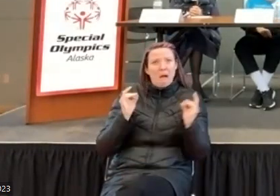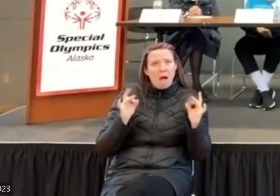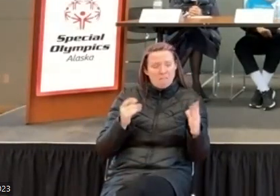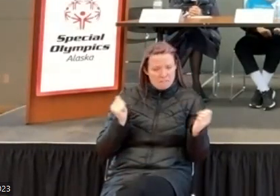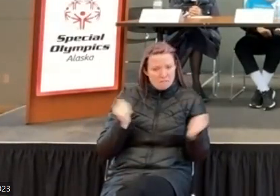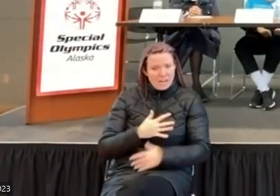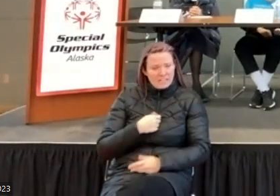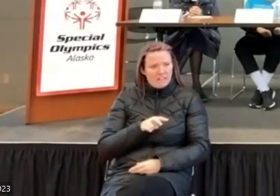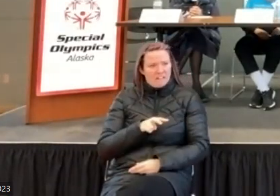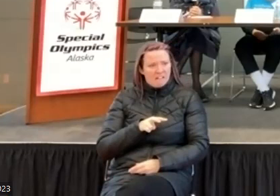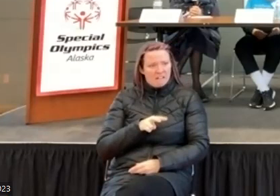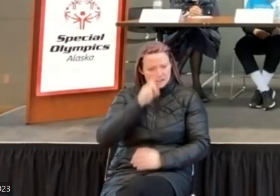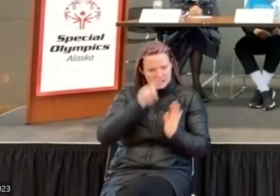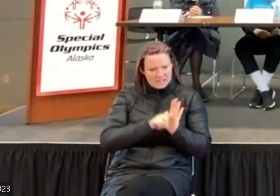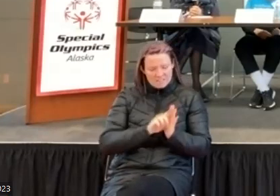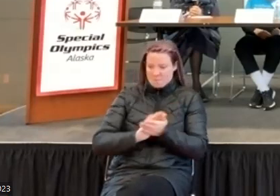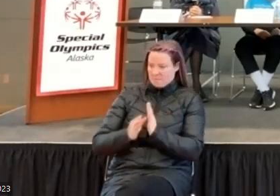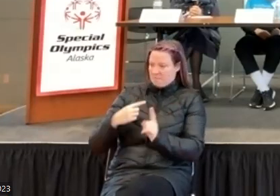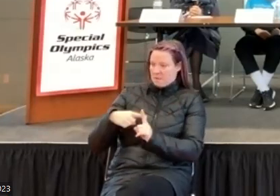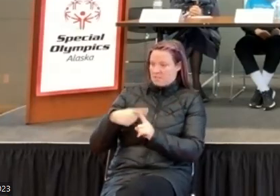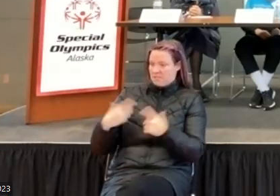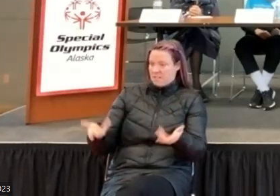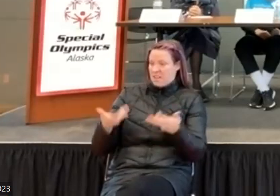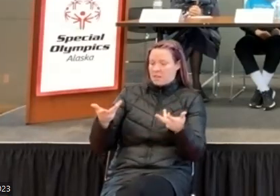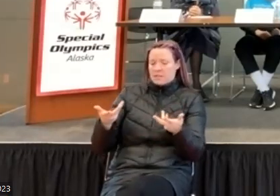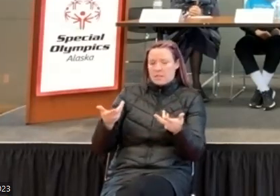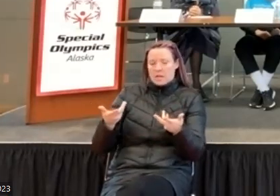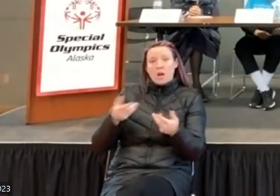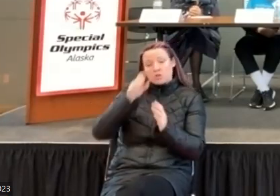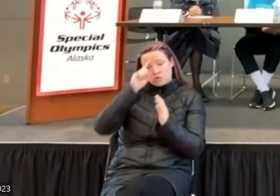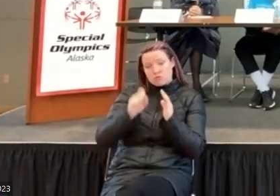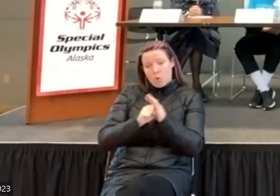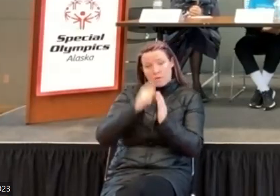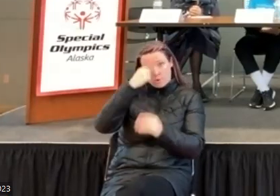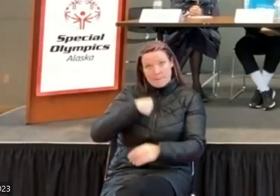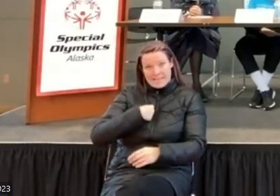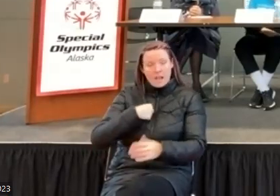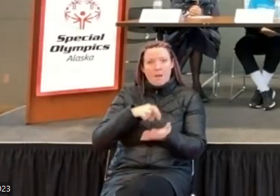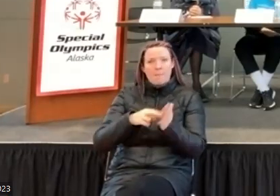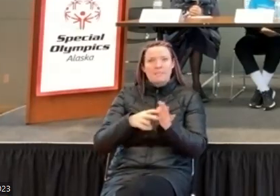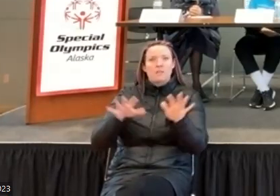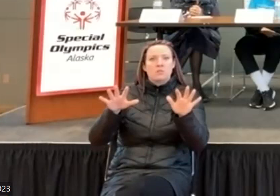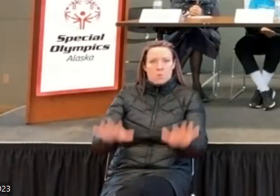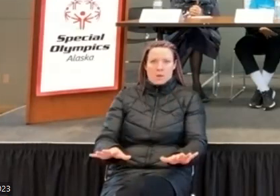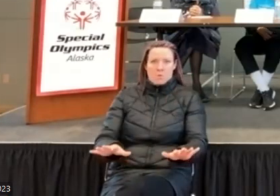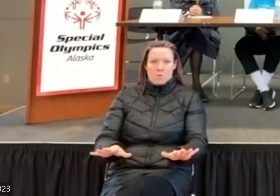frightening. And I redefined them as I needed to slow down. I needed to